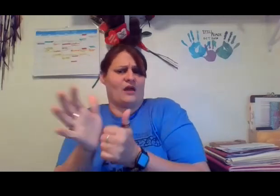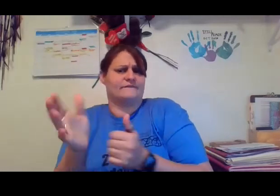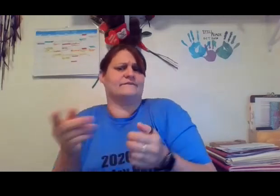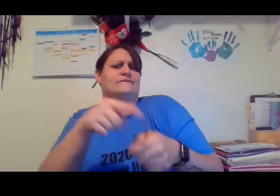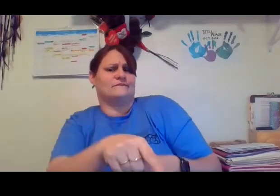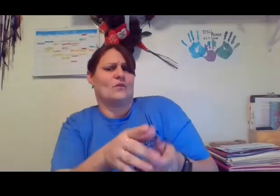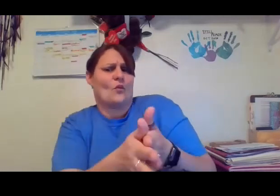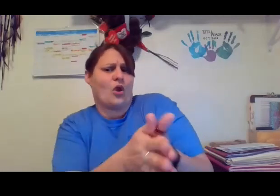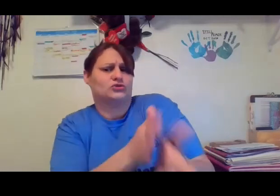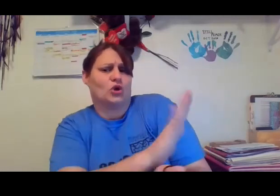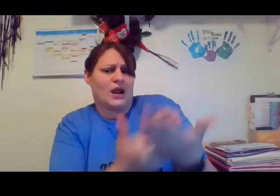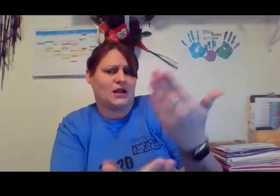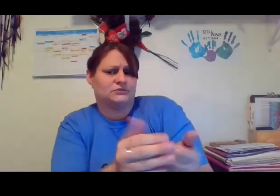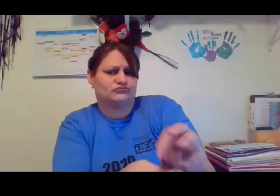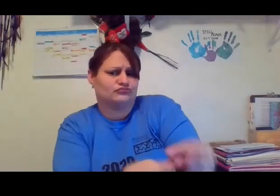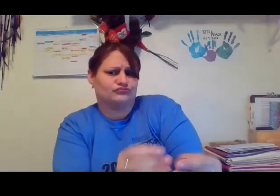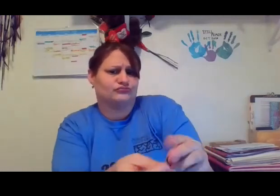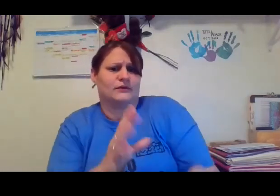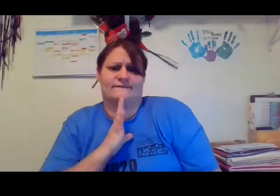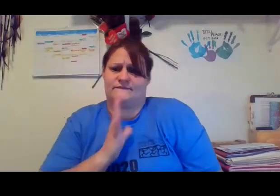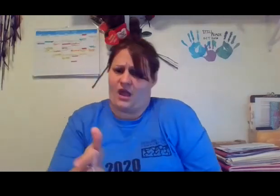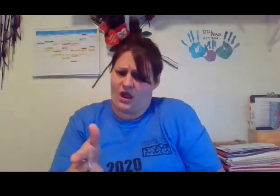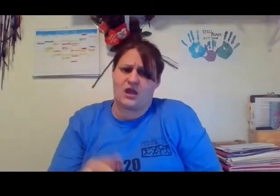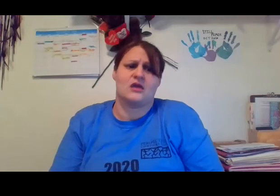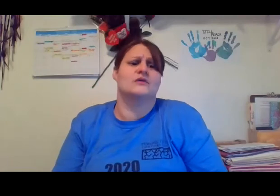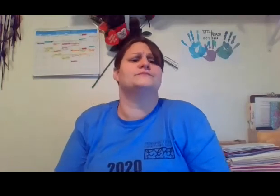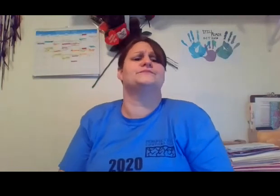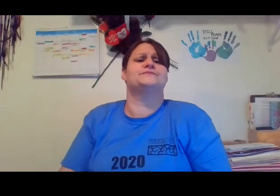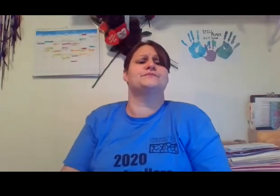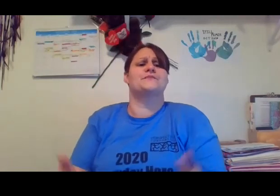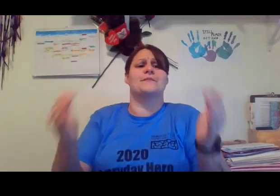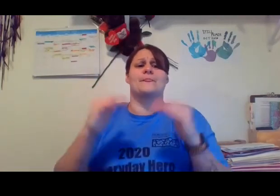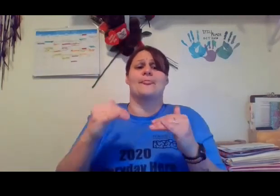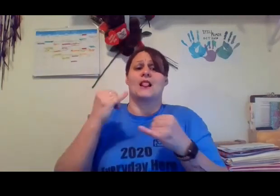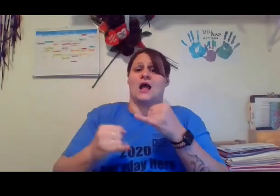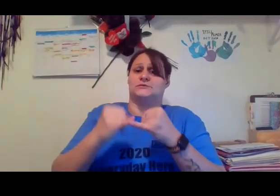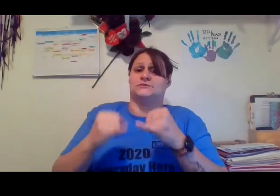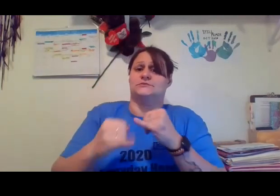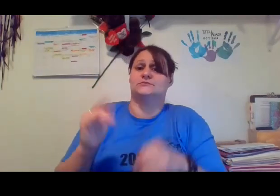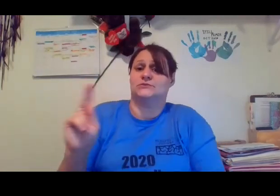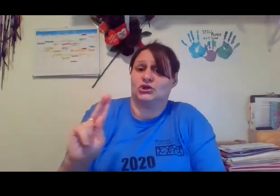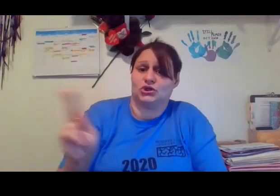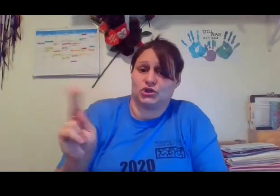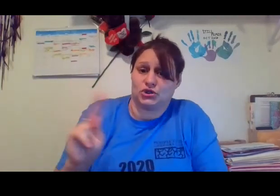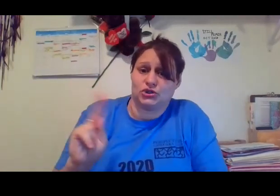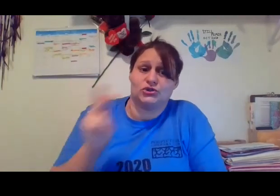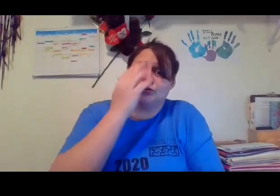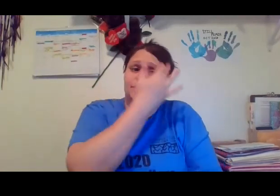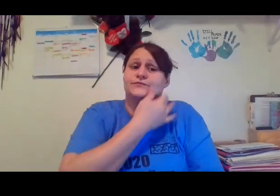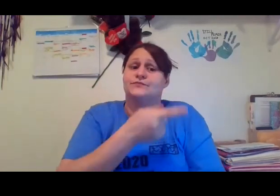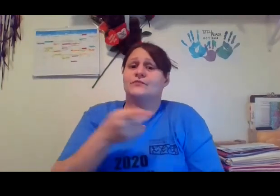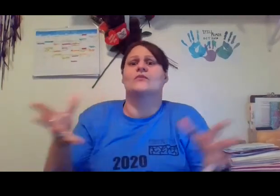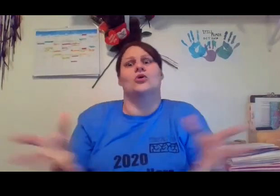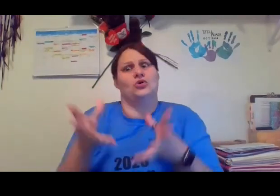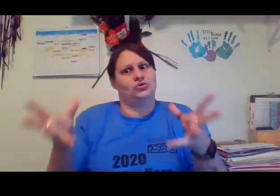the water and then takes them out. But with a staff having gloves on their own hand, model what hand washing should be like